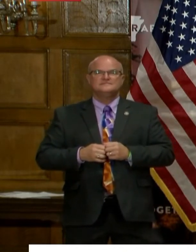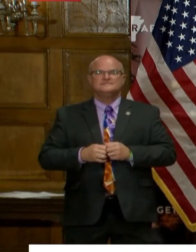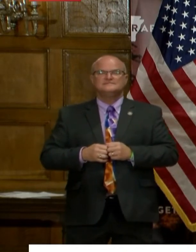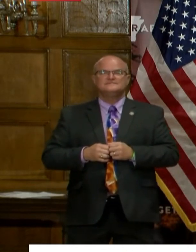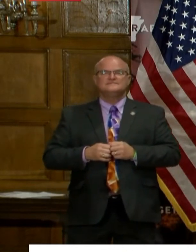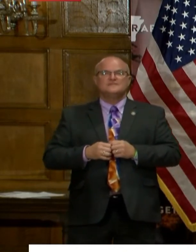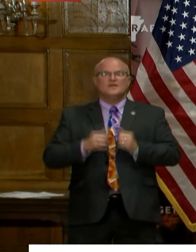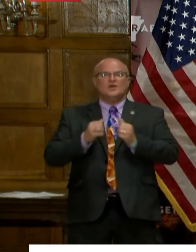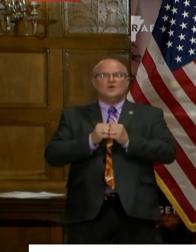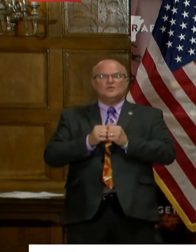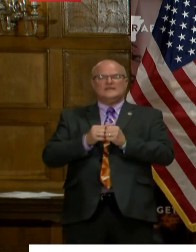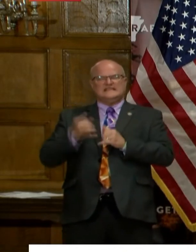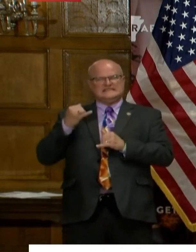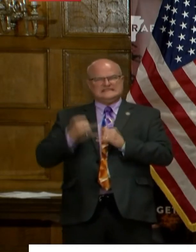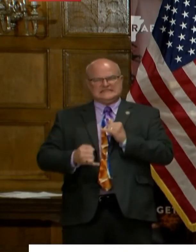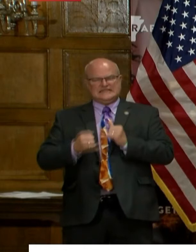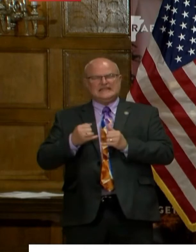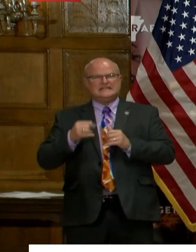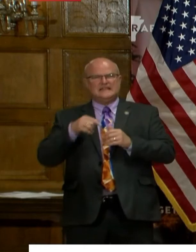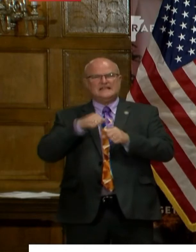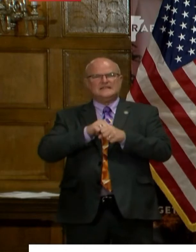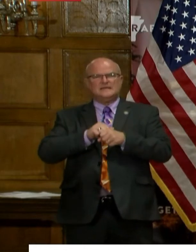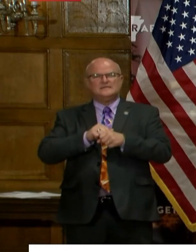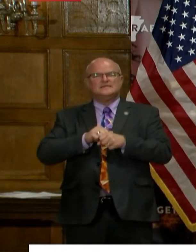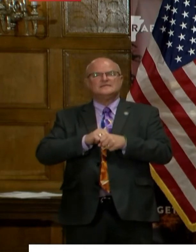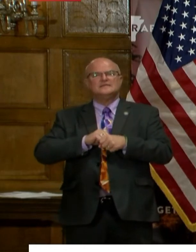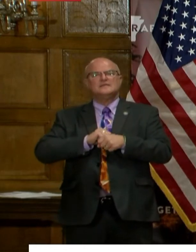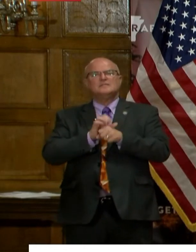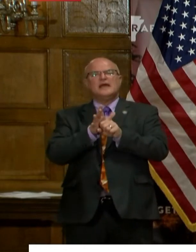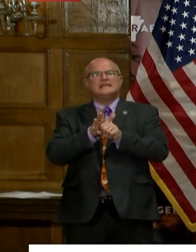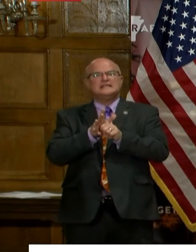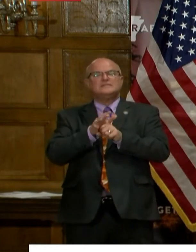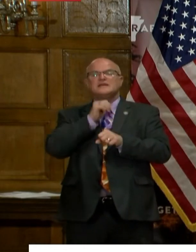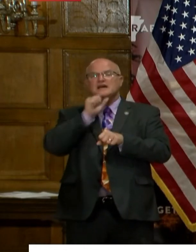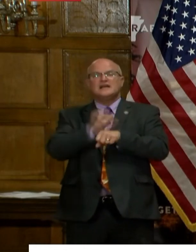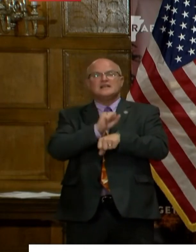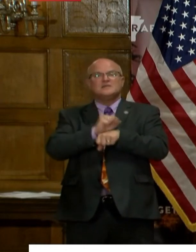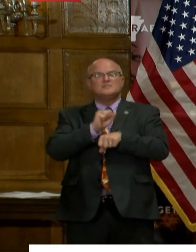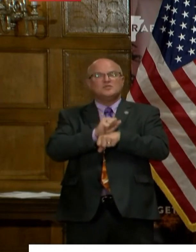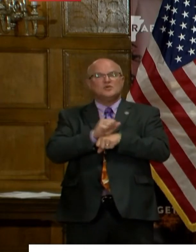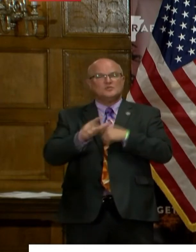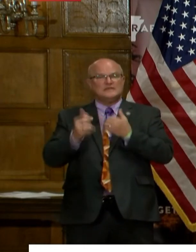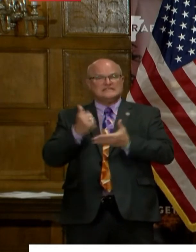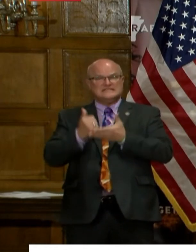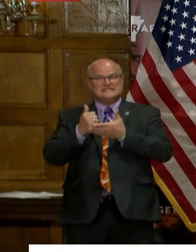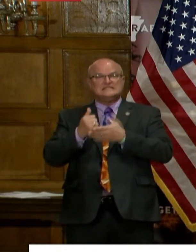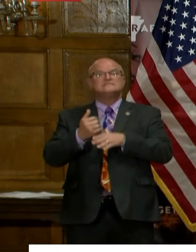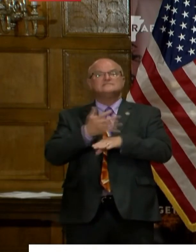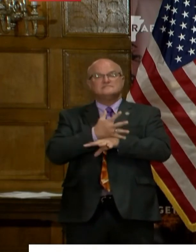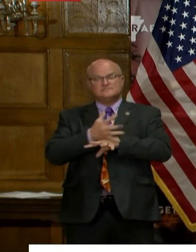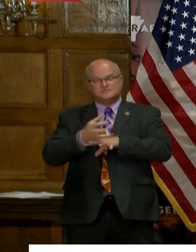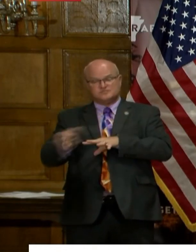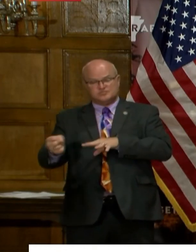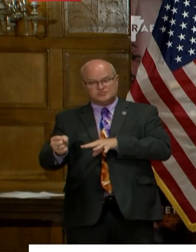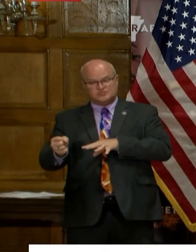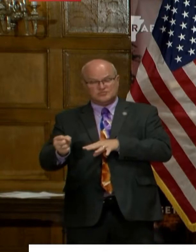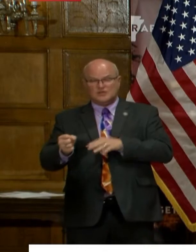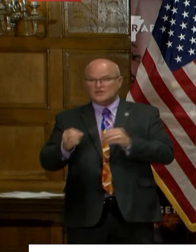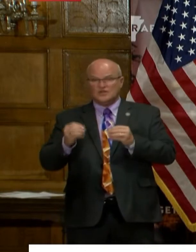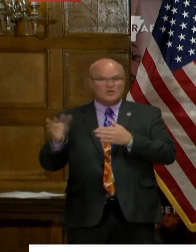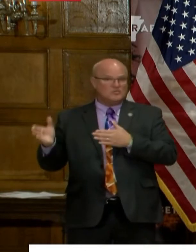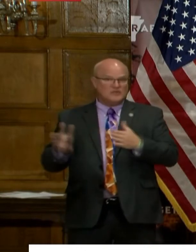Ellen, the latter point on the pandemic unemployment assistance, it is going to run out, and there's no plans to continue